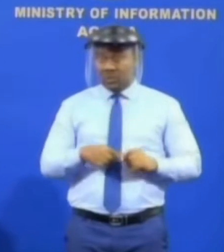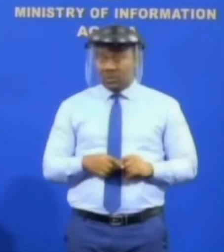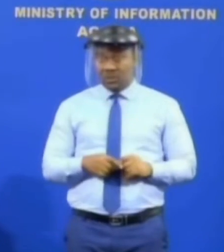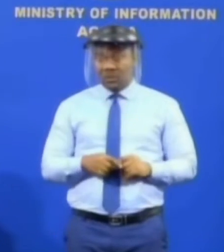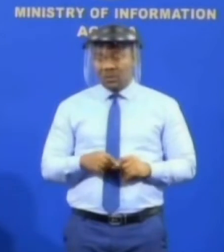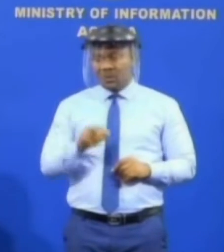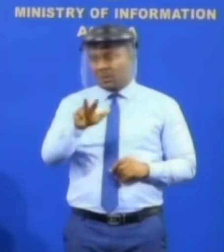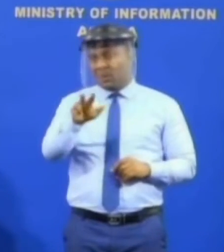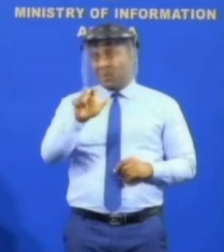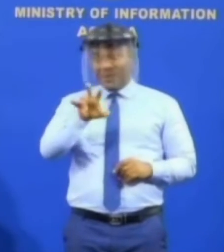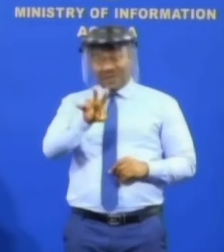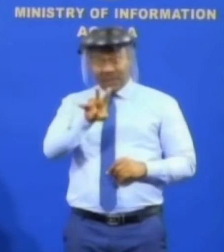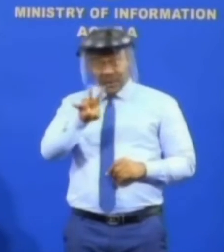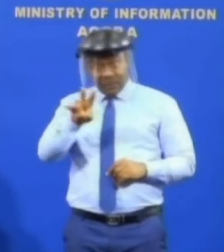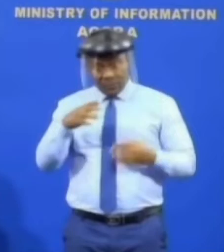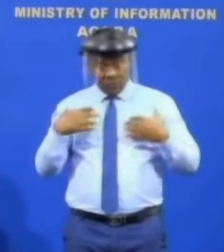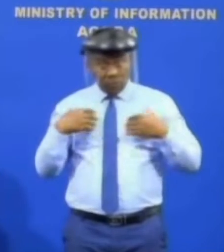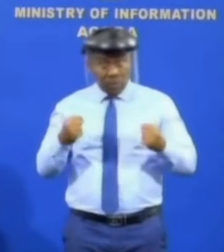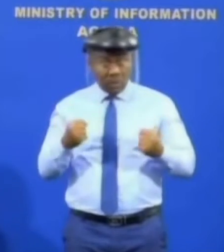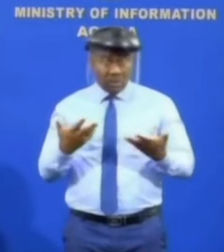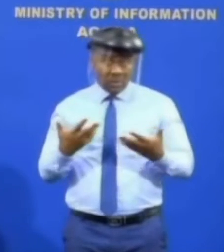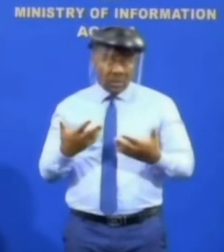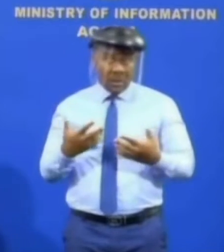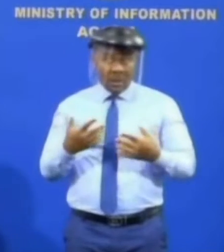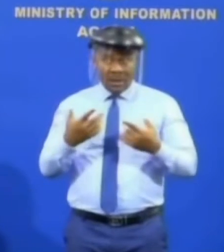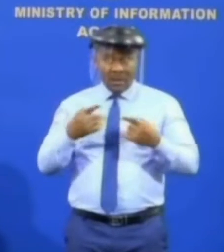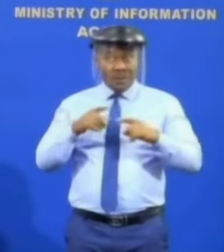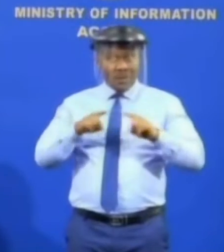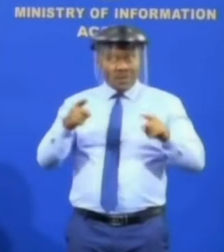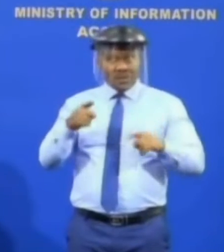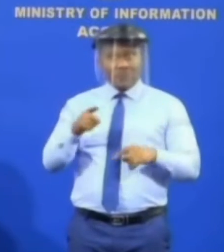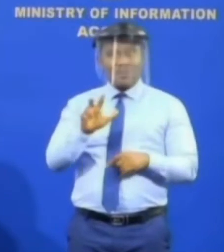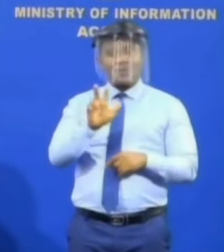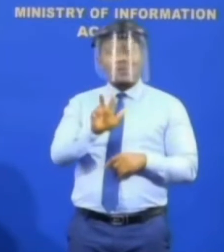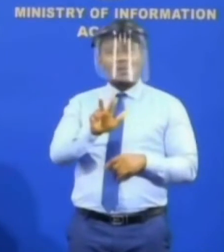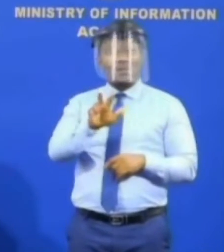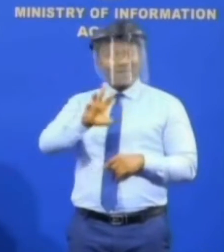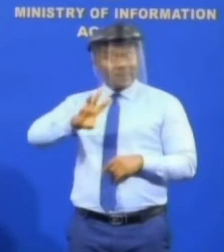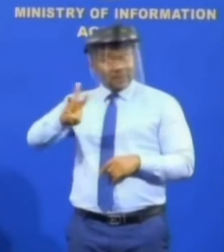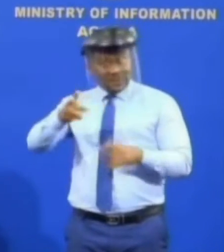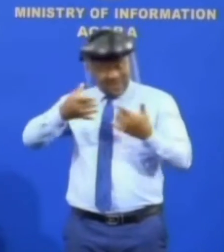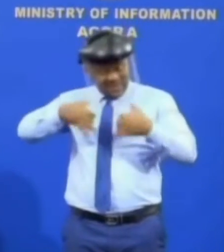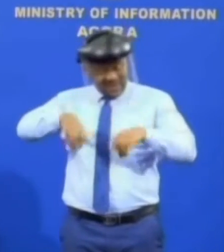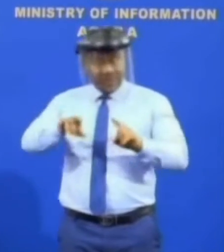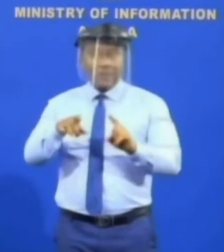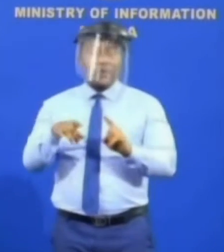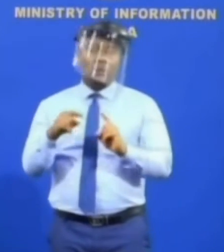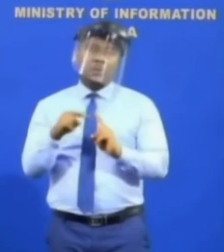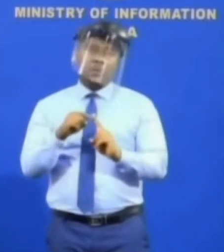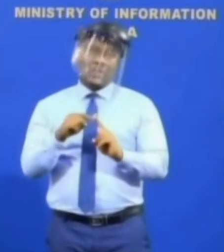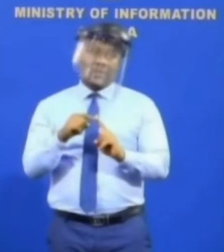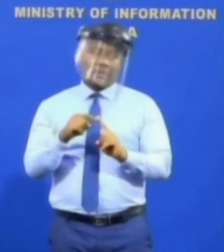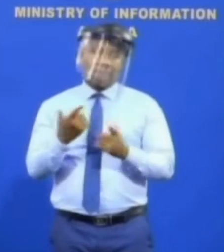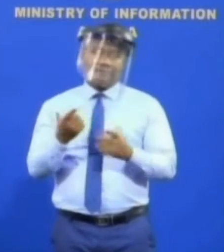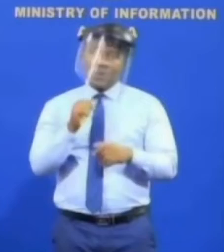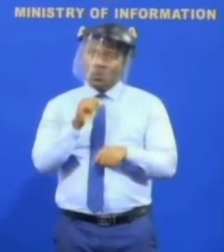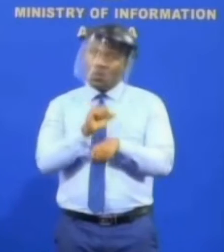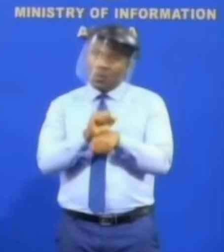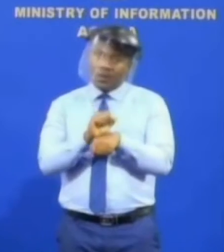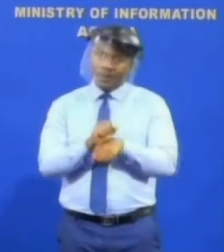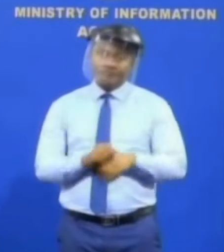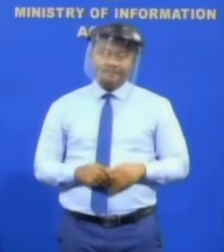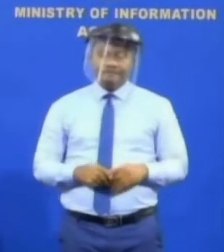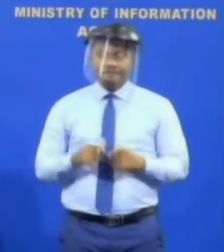7 recoveries, so they currently have 36 active cases. That health workers who are currently not at work. Greater